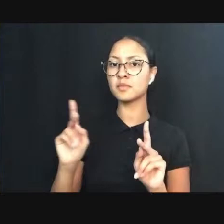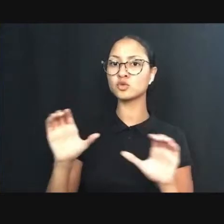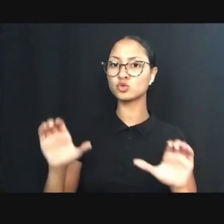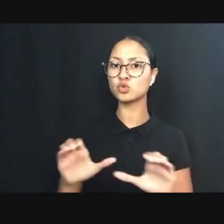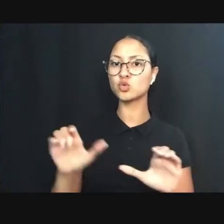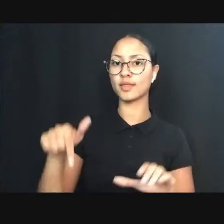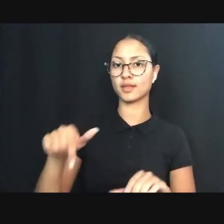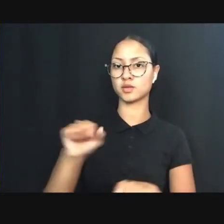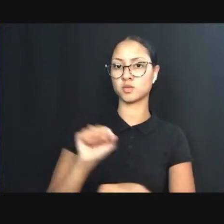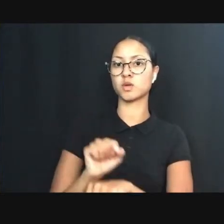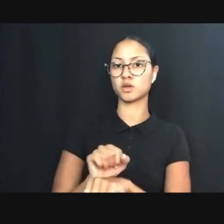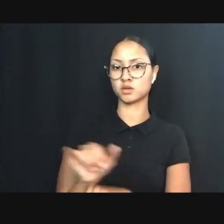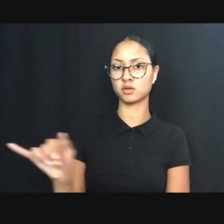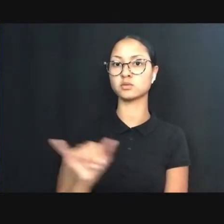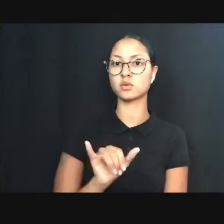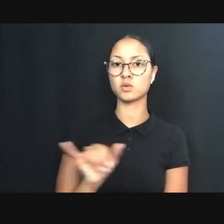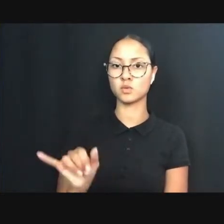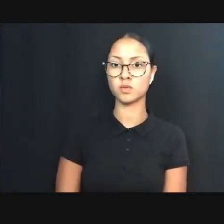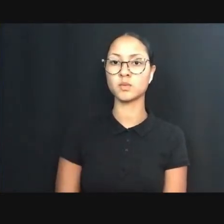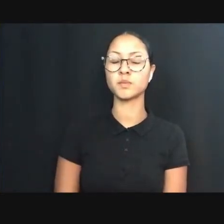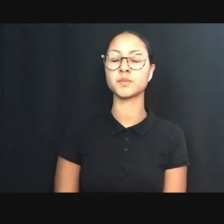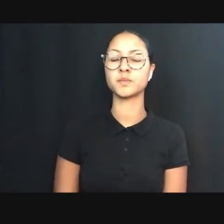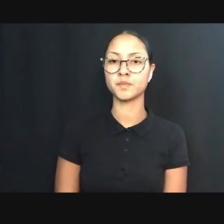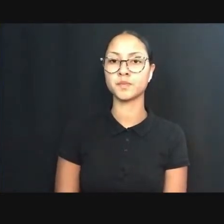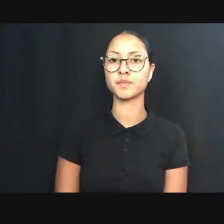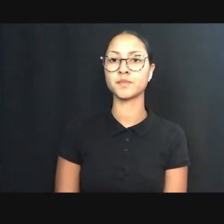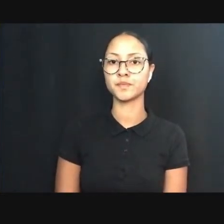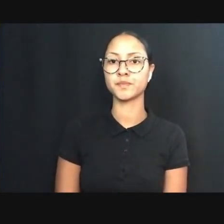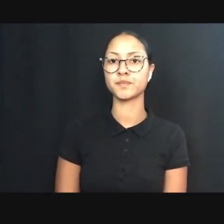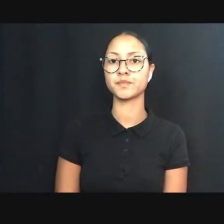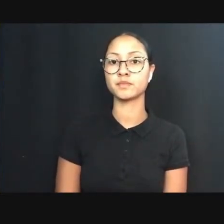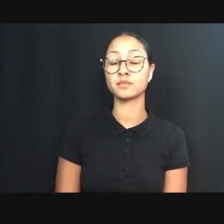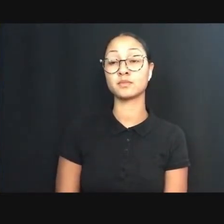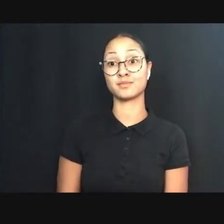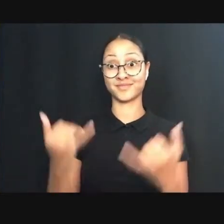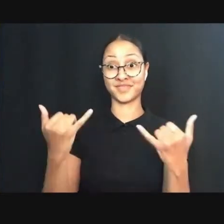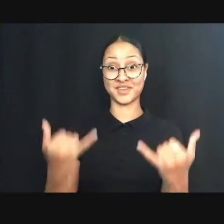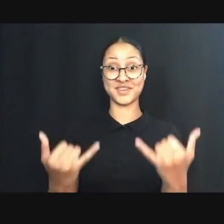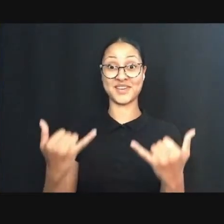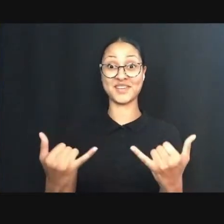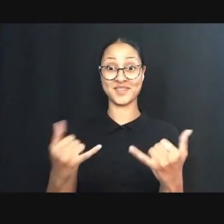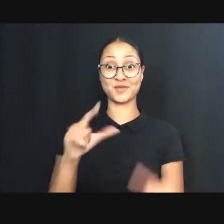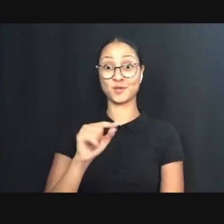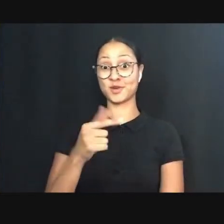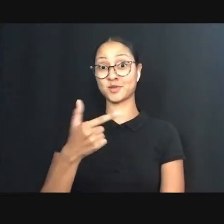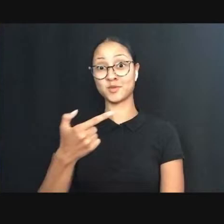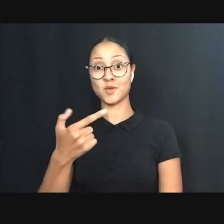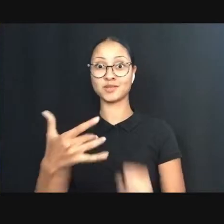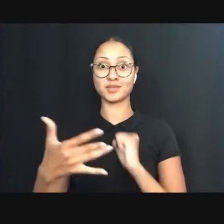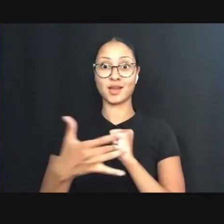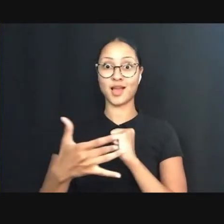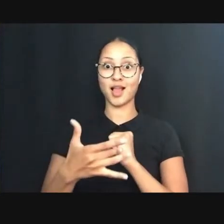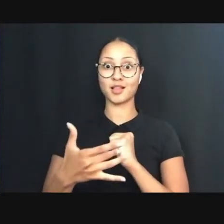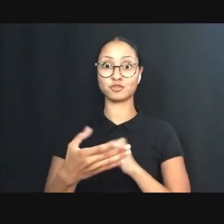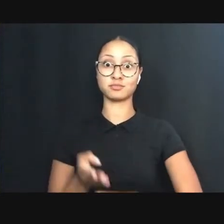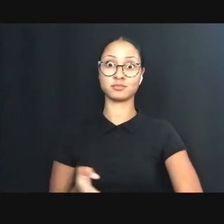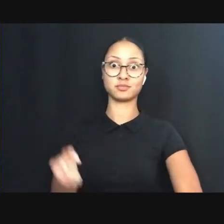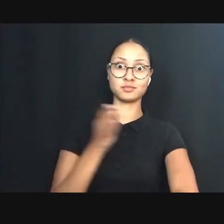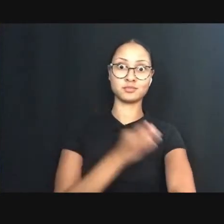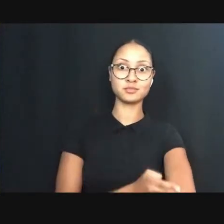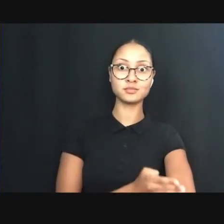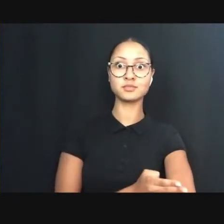of technology that is caught up with us and the possibility of folks as